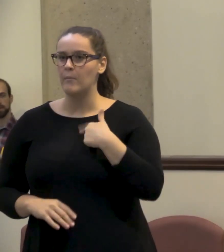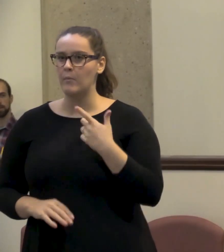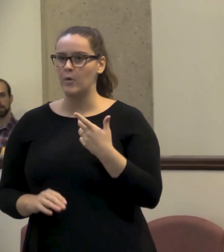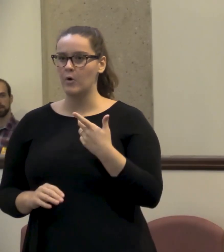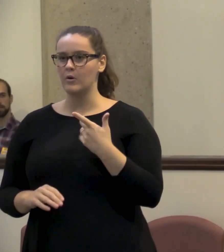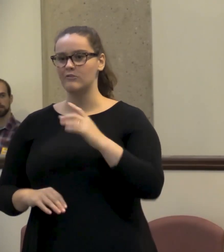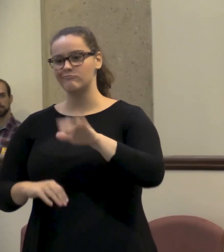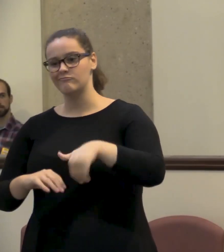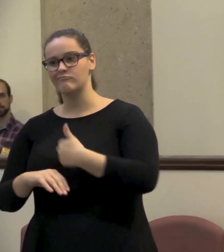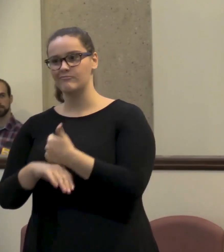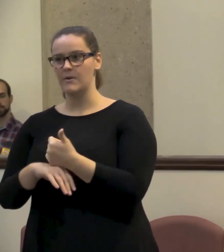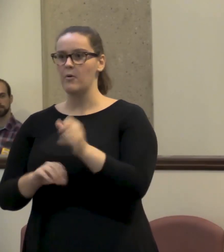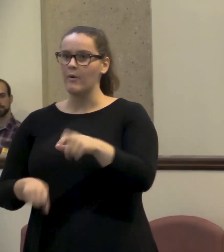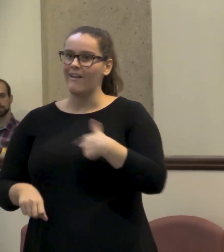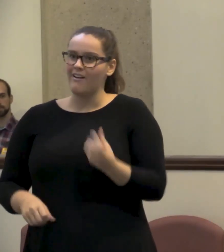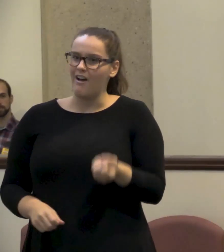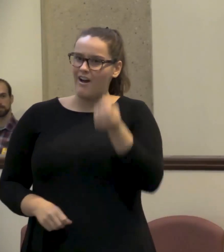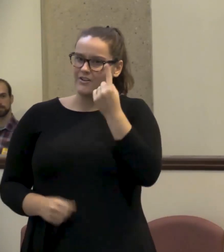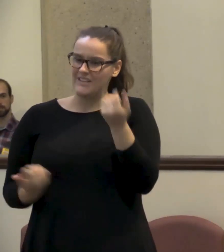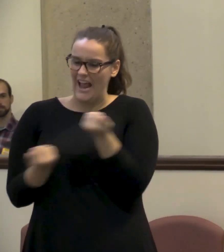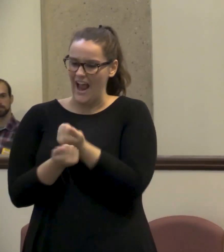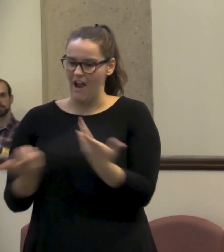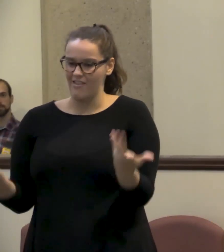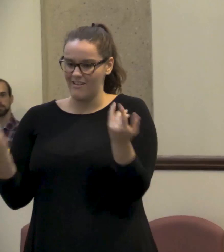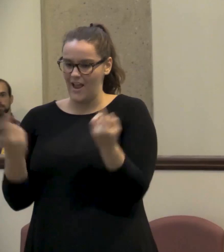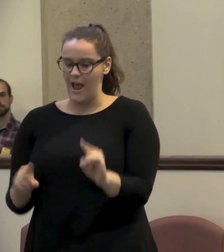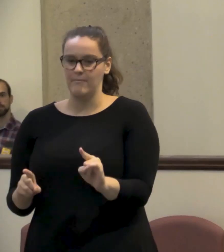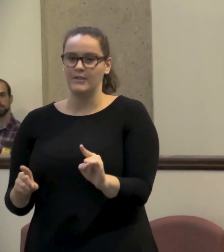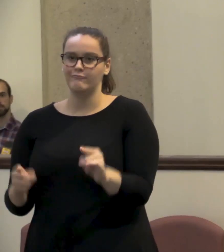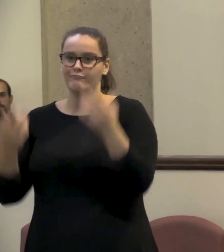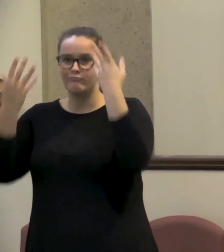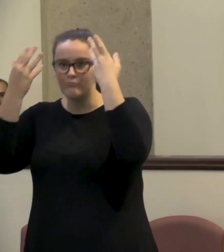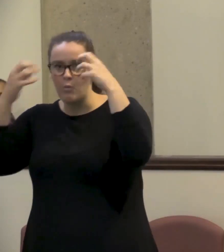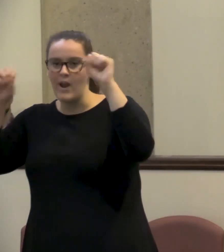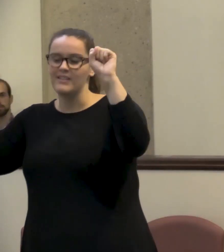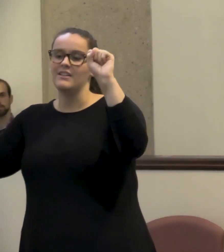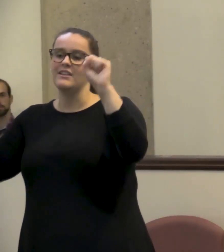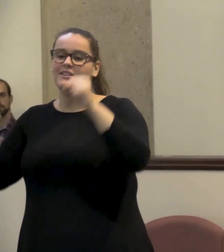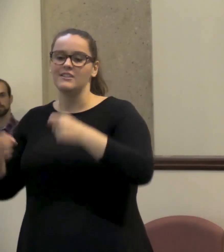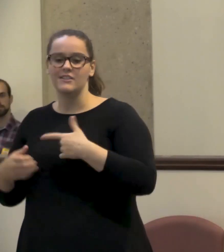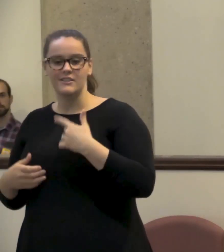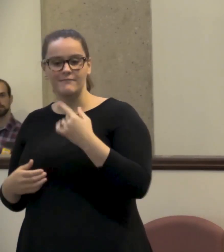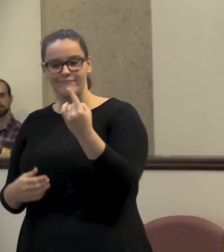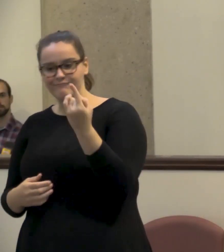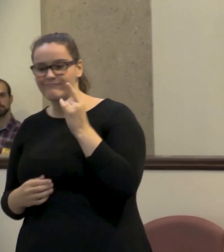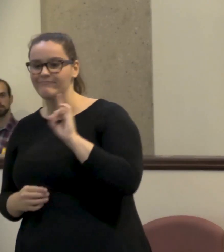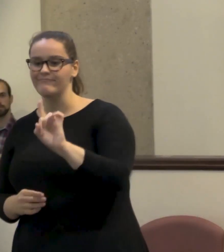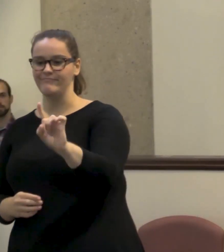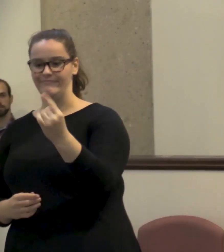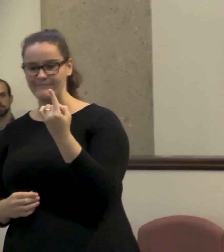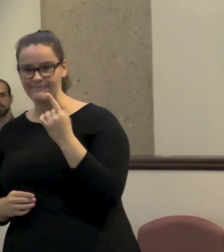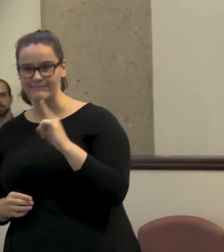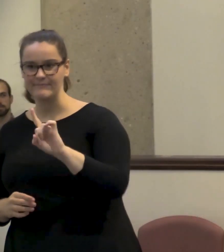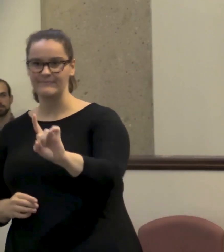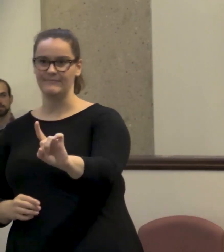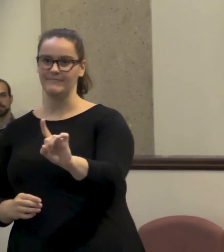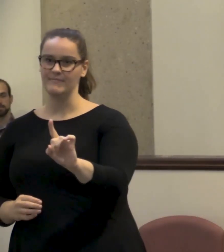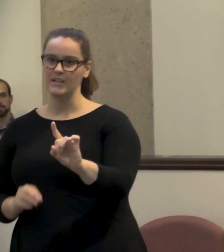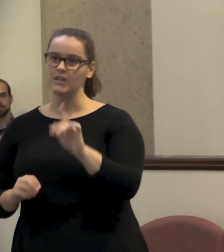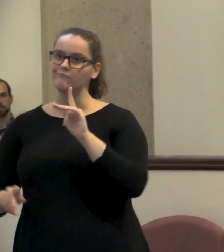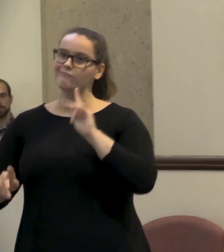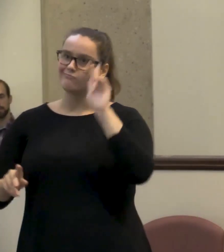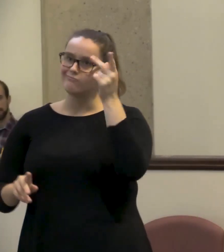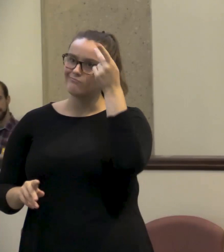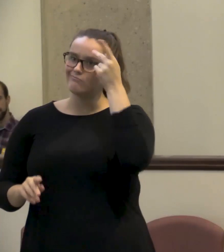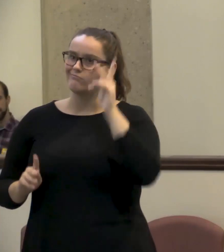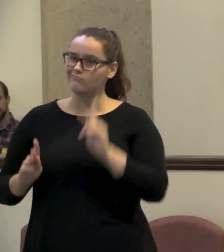this period that we're in. Presidents come and go, government officials come and go. Those of us who aspire to attain to public office are